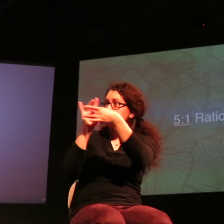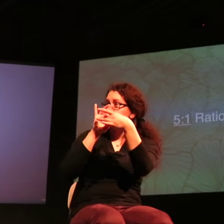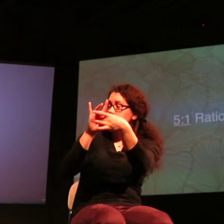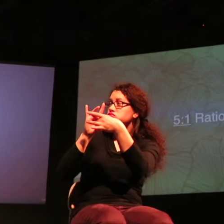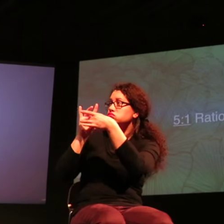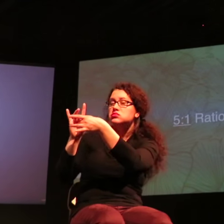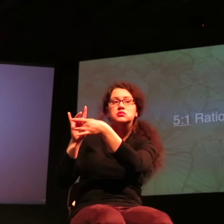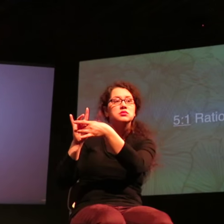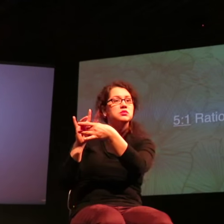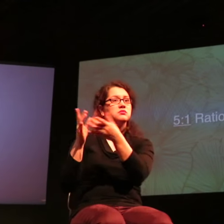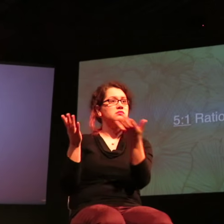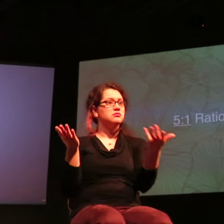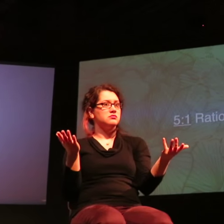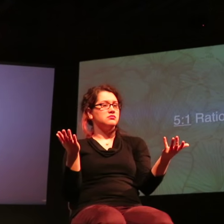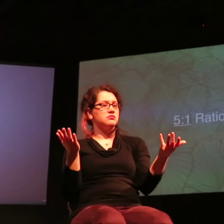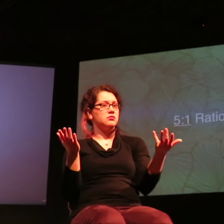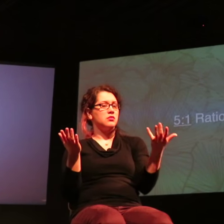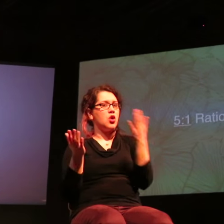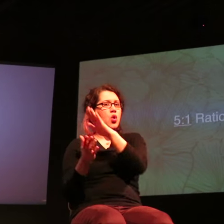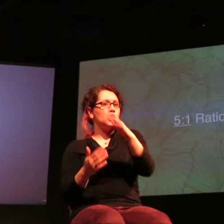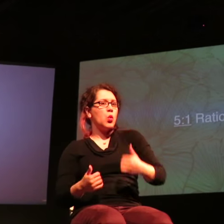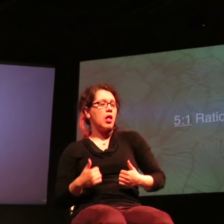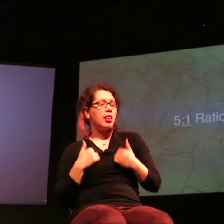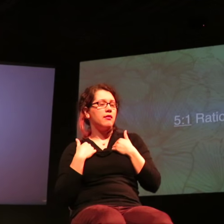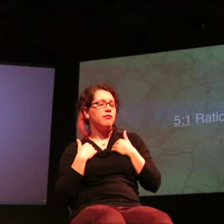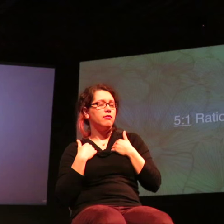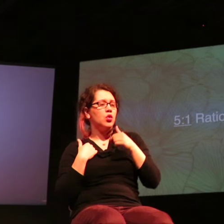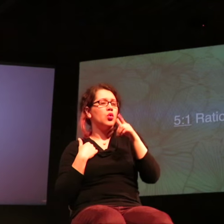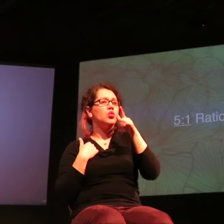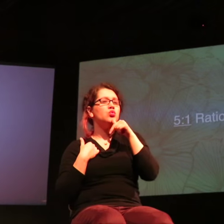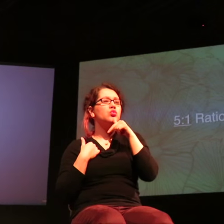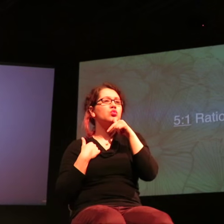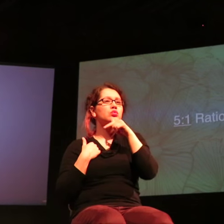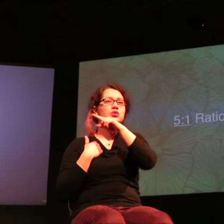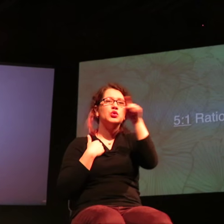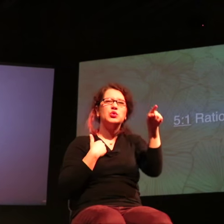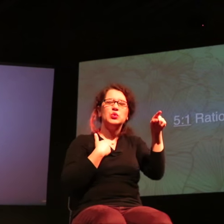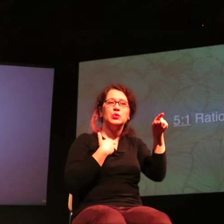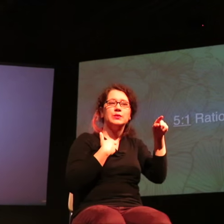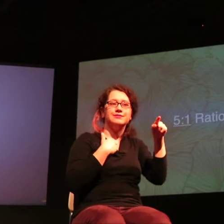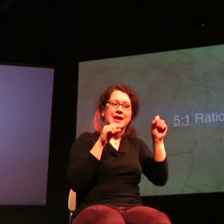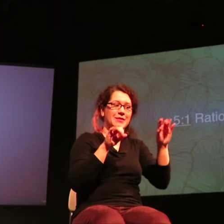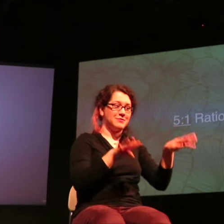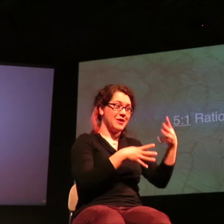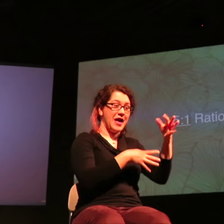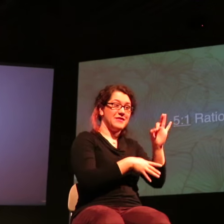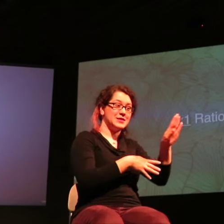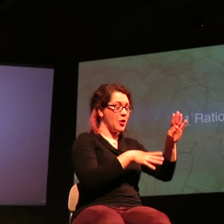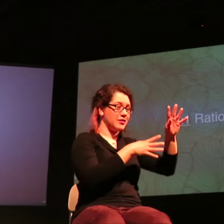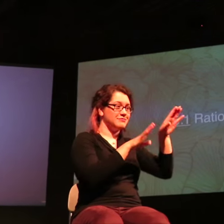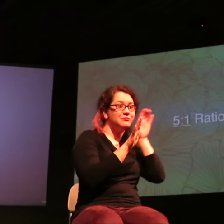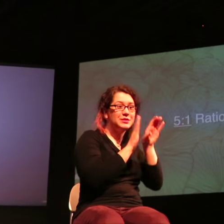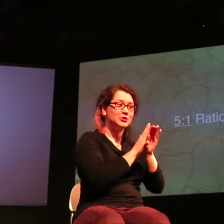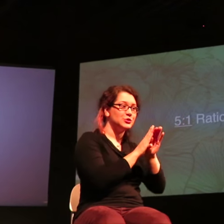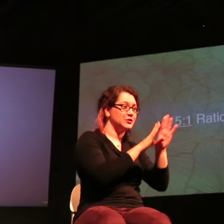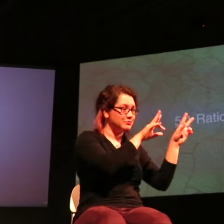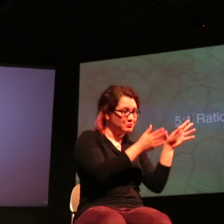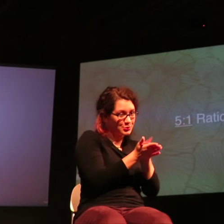are the people who you can go on Facebook and you can print their picture and cut out their heads and put them on tongue depressor sticks? Who are those people for